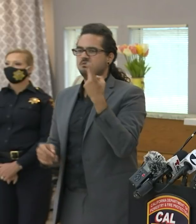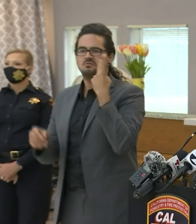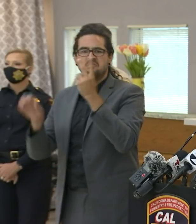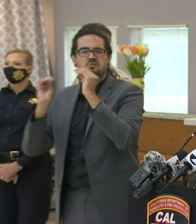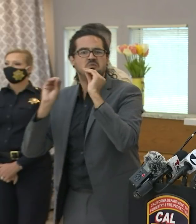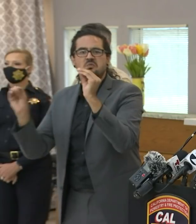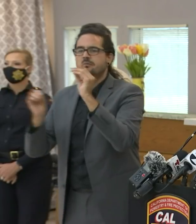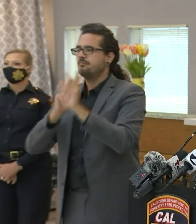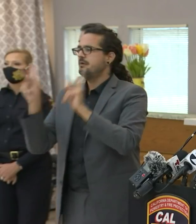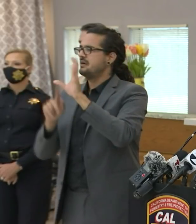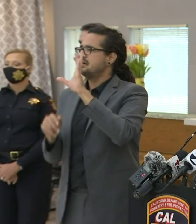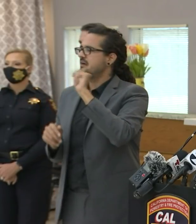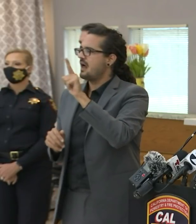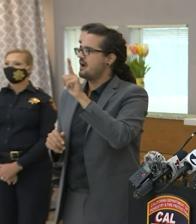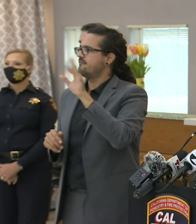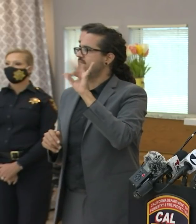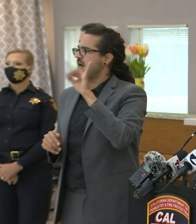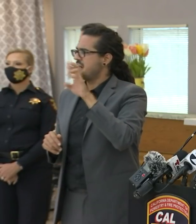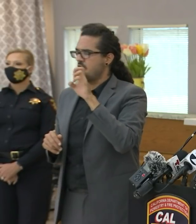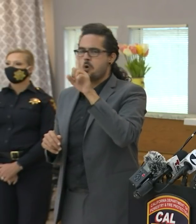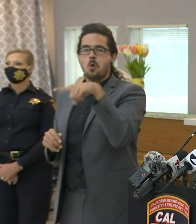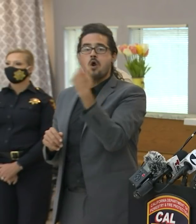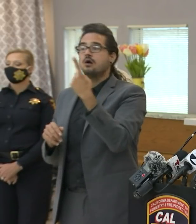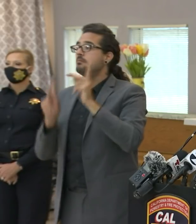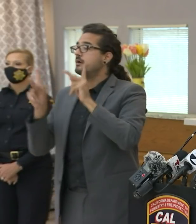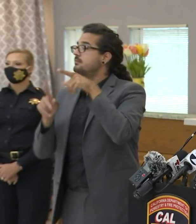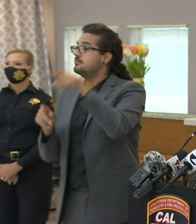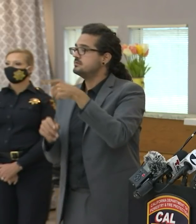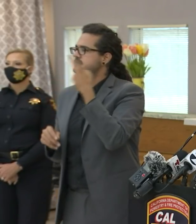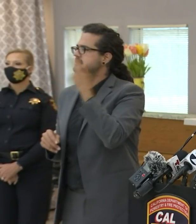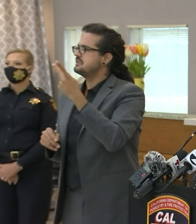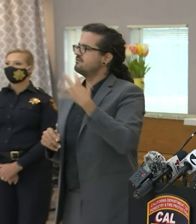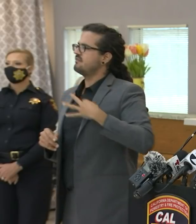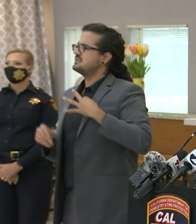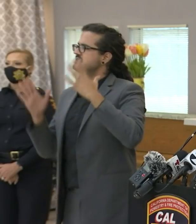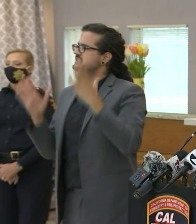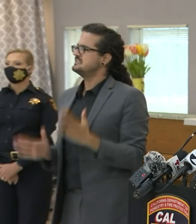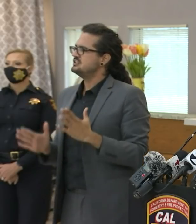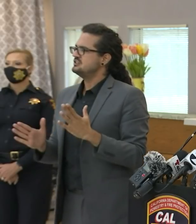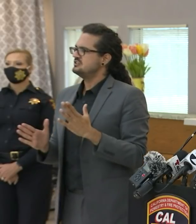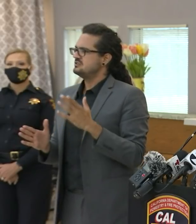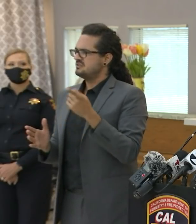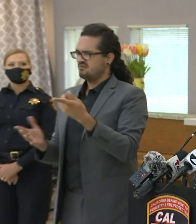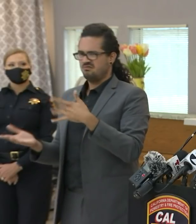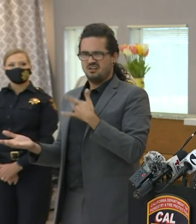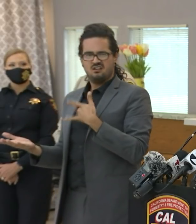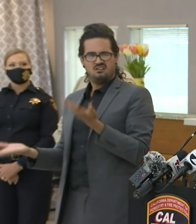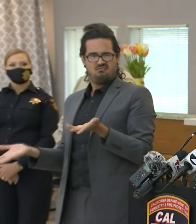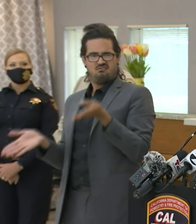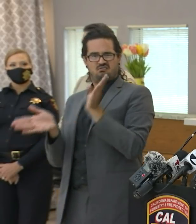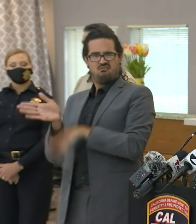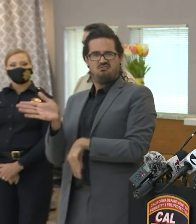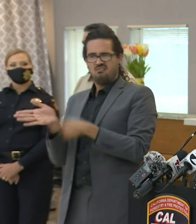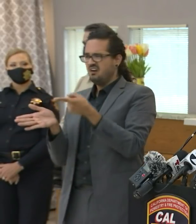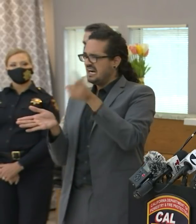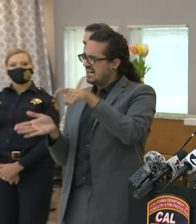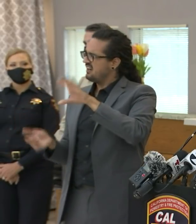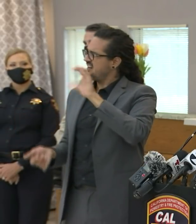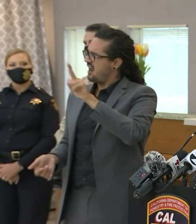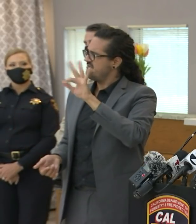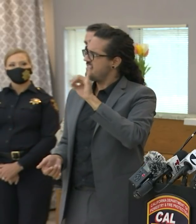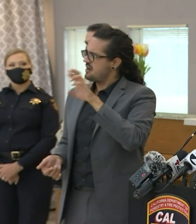Ben Lomond, and what's the strategy there? Because they feel like everything's been left up to the volunteers. Yeah, certainly I believe they could feel